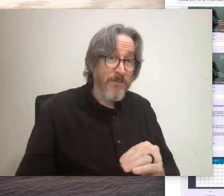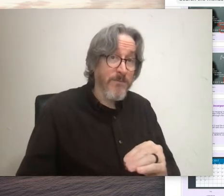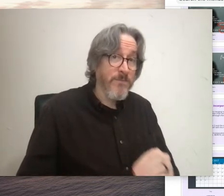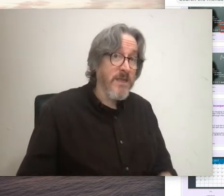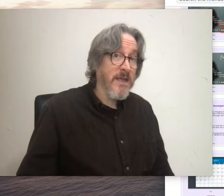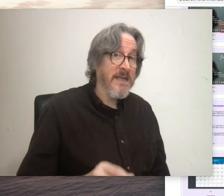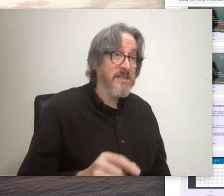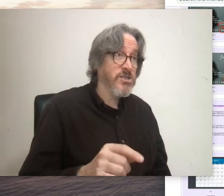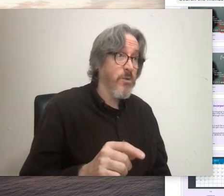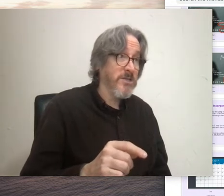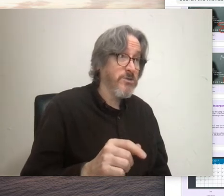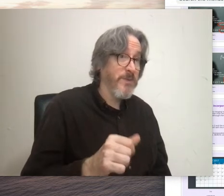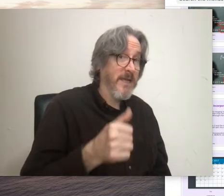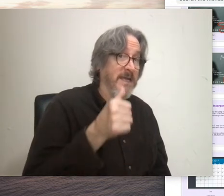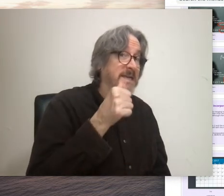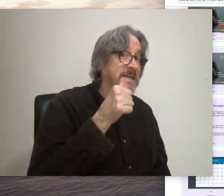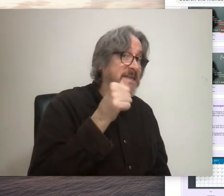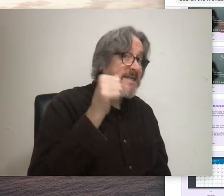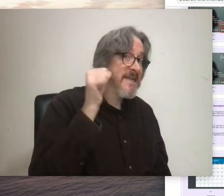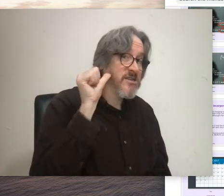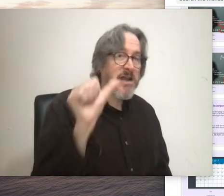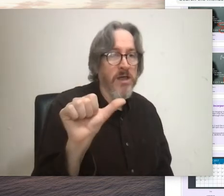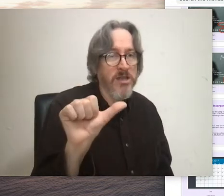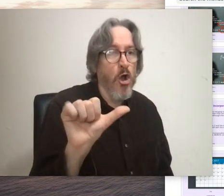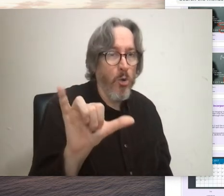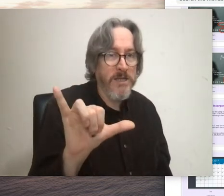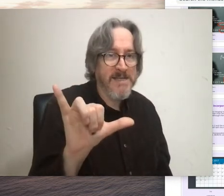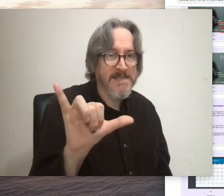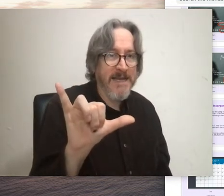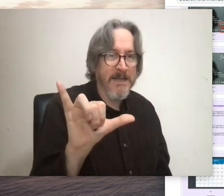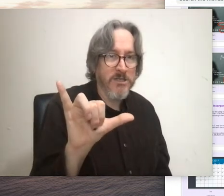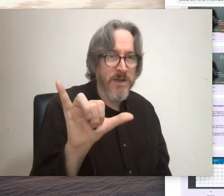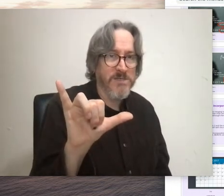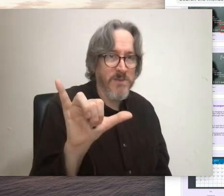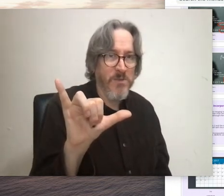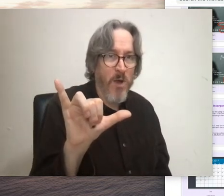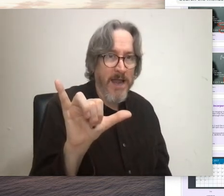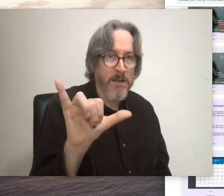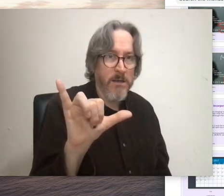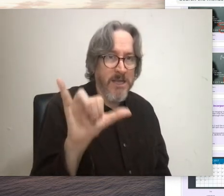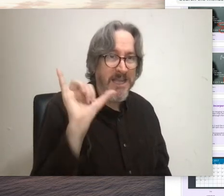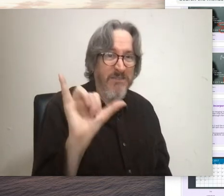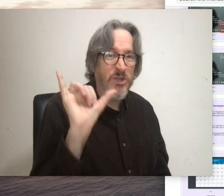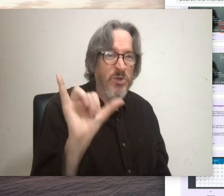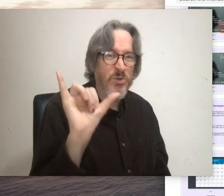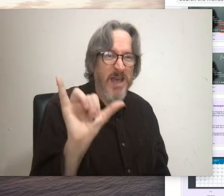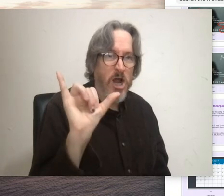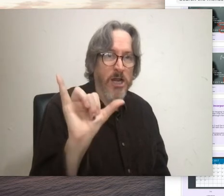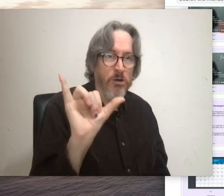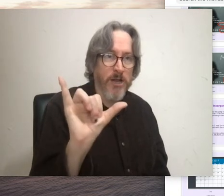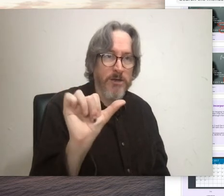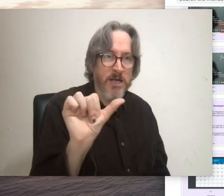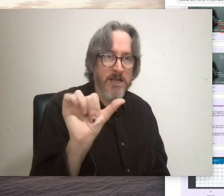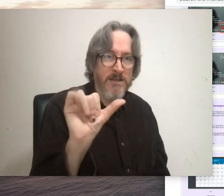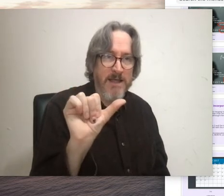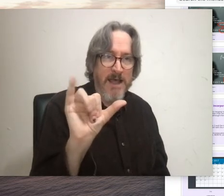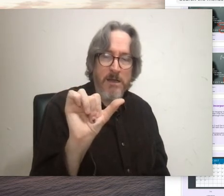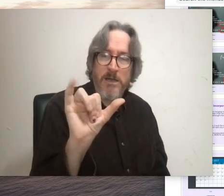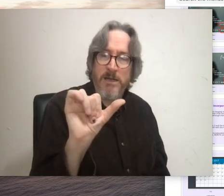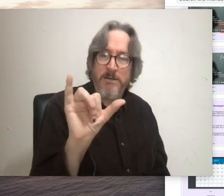yesterday is going to be yesterday. Now, the old sign English way was with Y. If you do that, unlearn it.